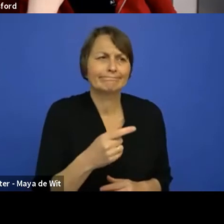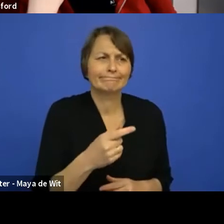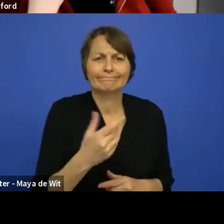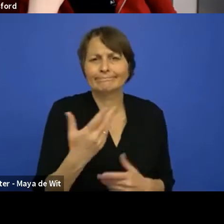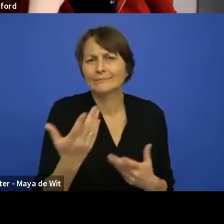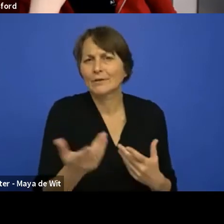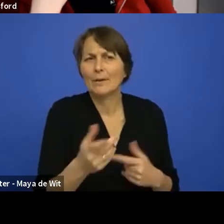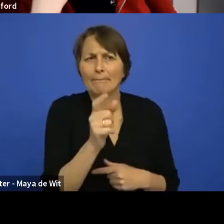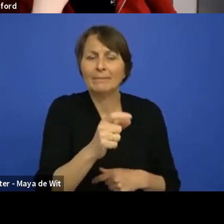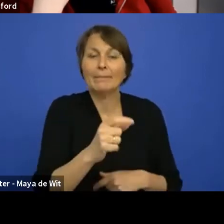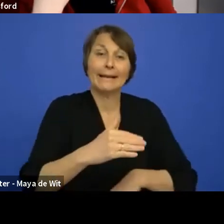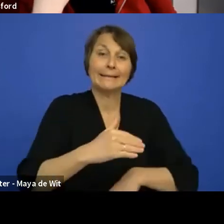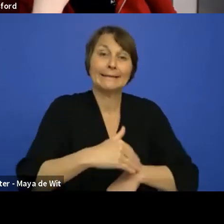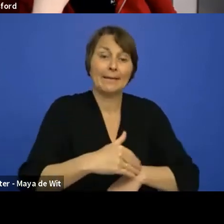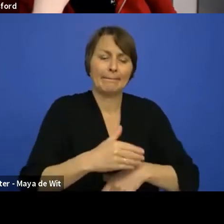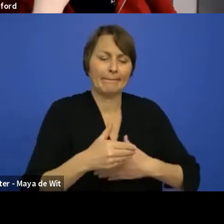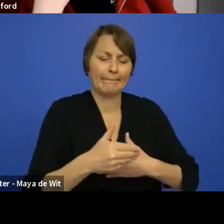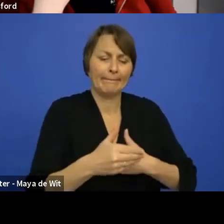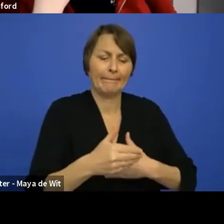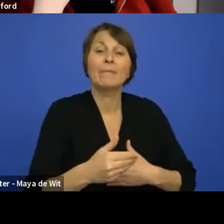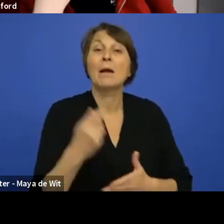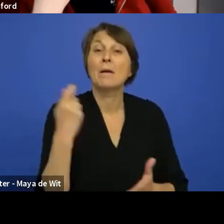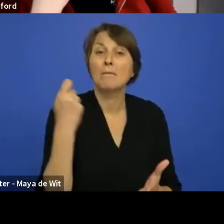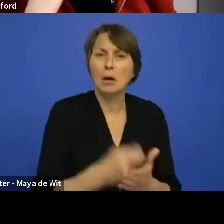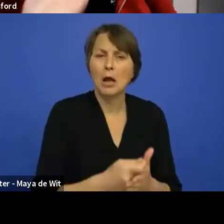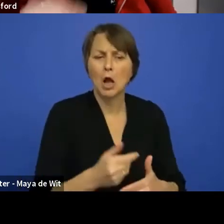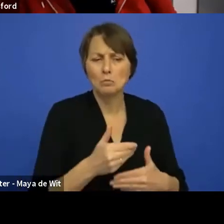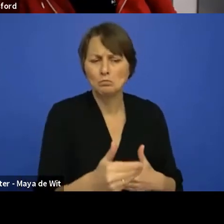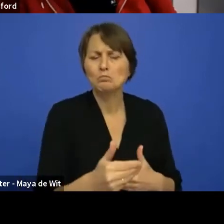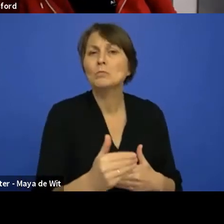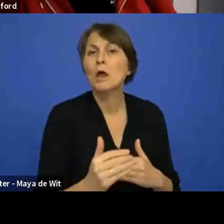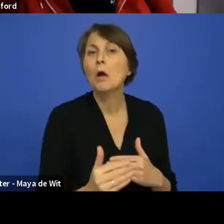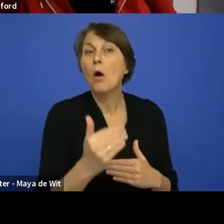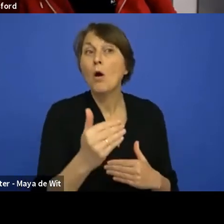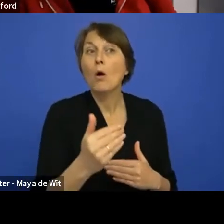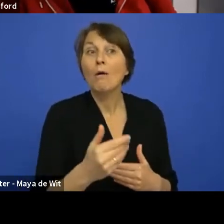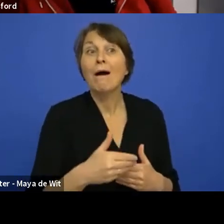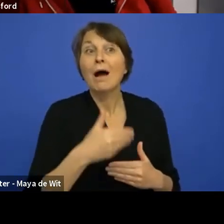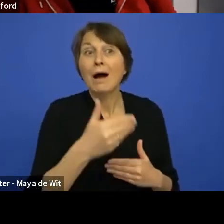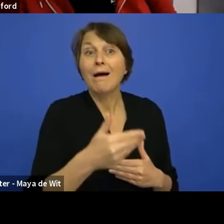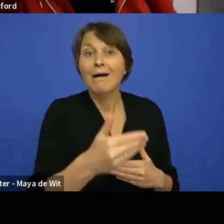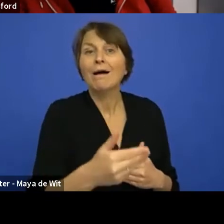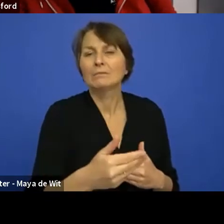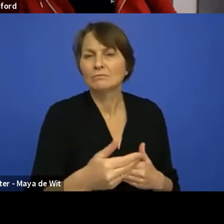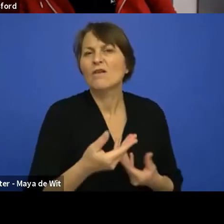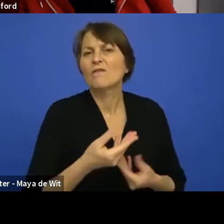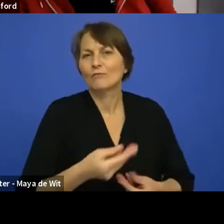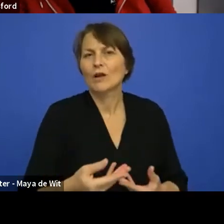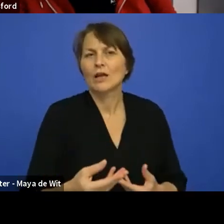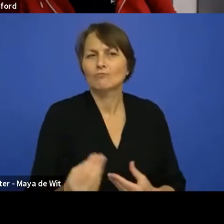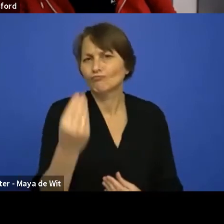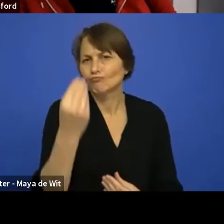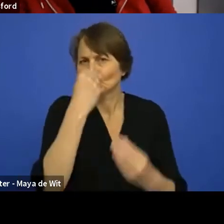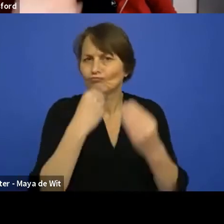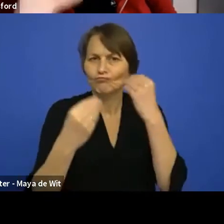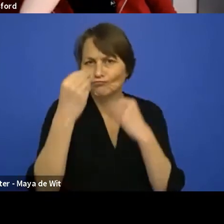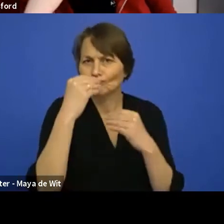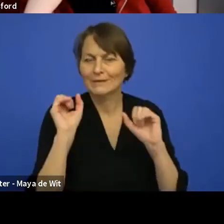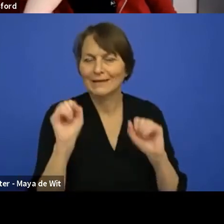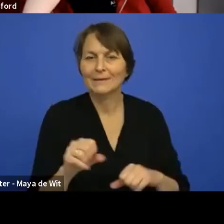upgrade bridge courses or whatever. And, but I think like a lot of it, a lot of this will come when we, when we get